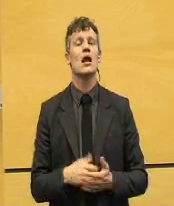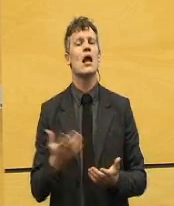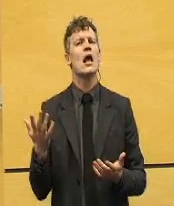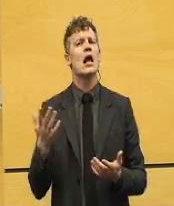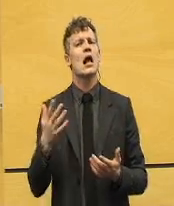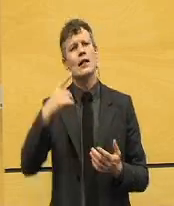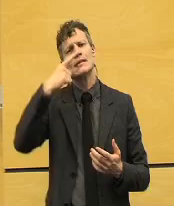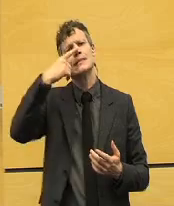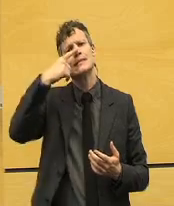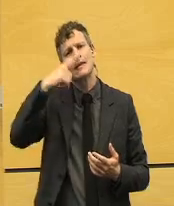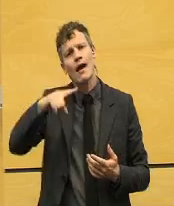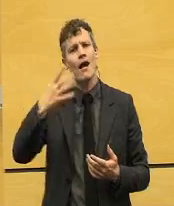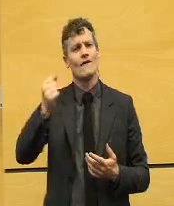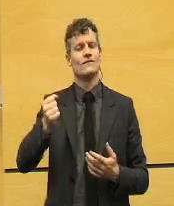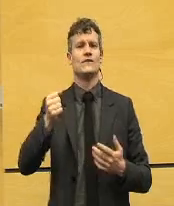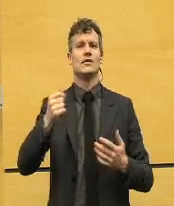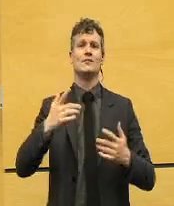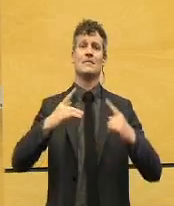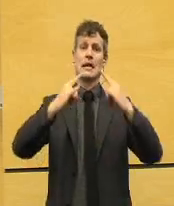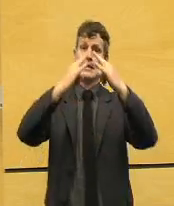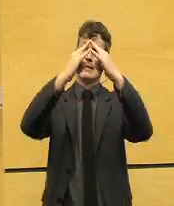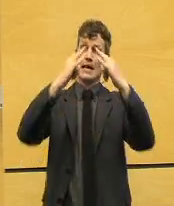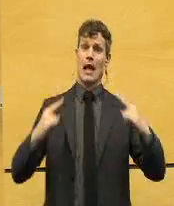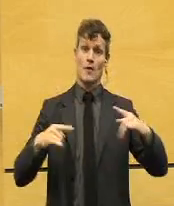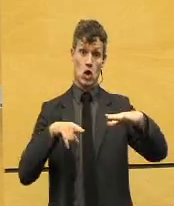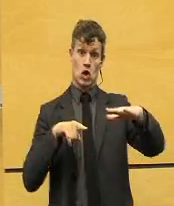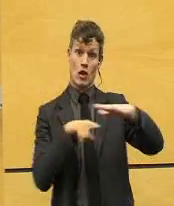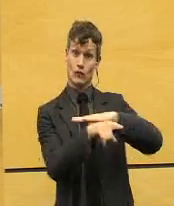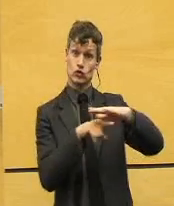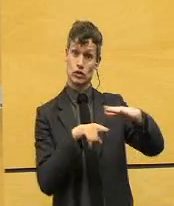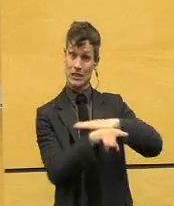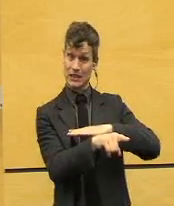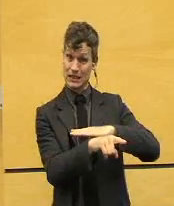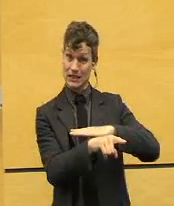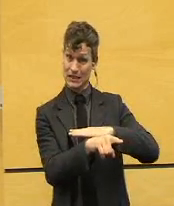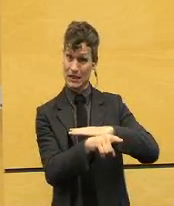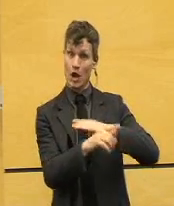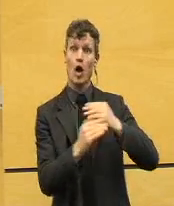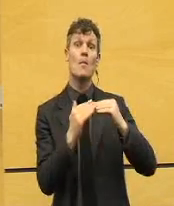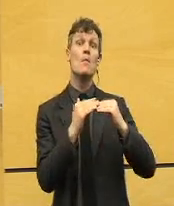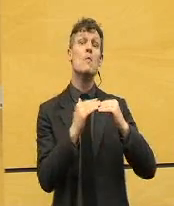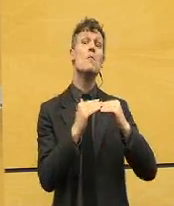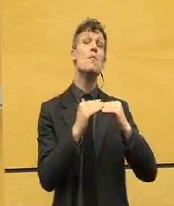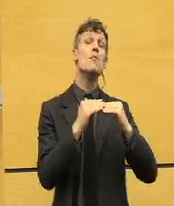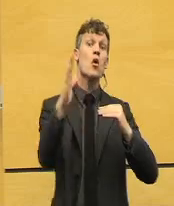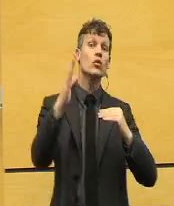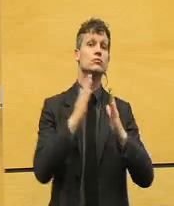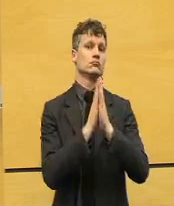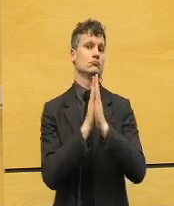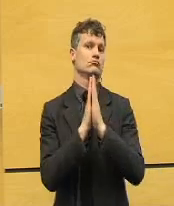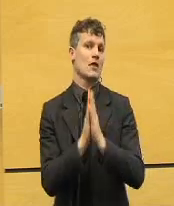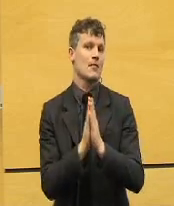camps. Most of these refugees come from Myanmar.